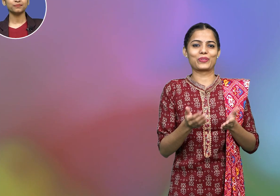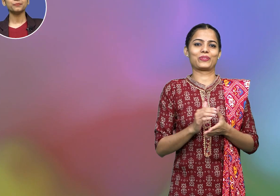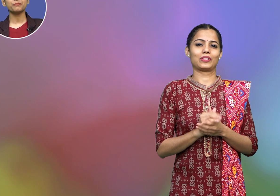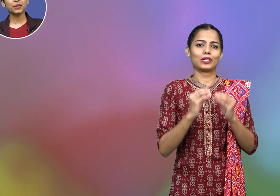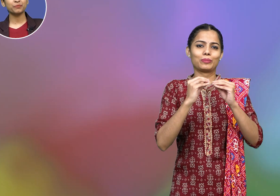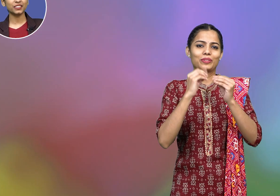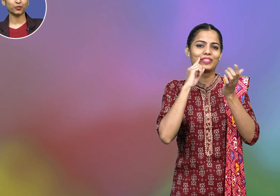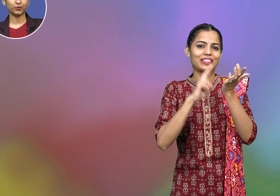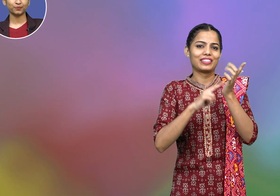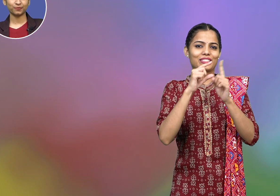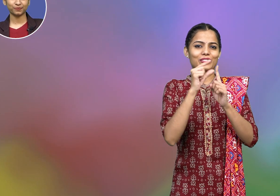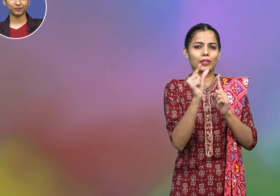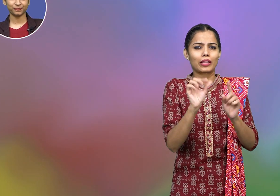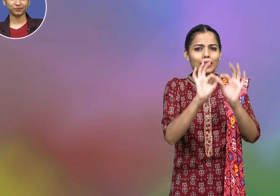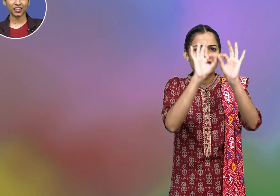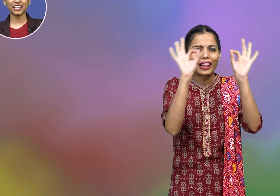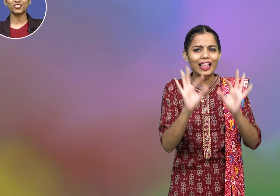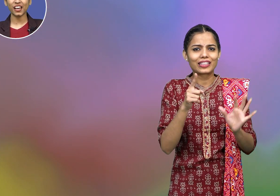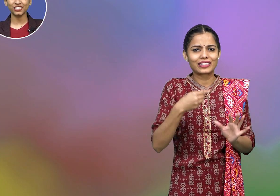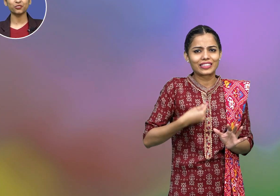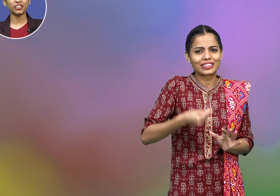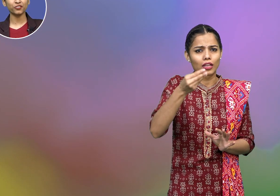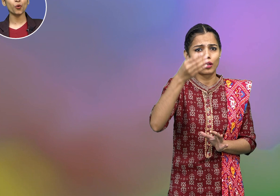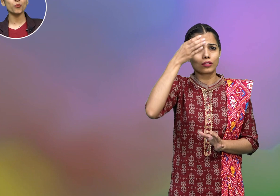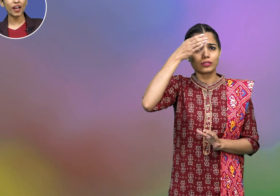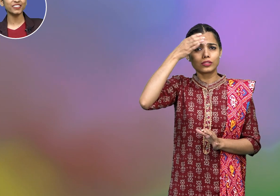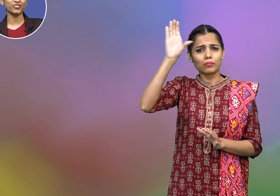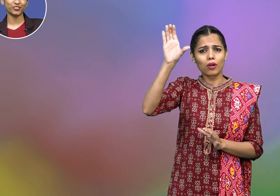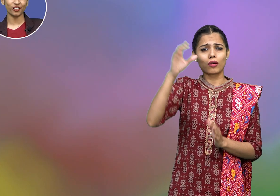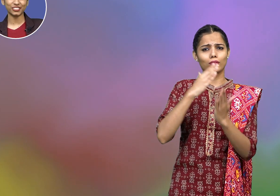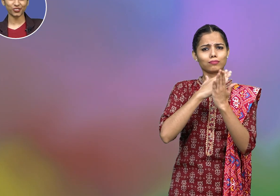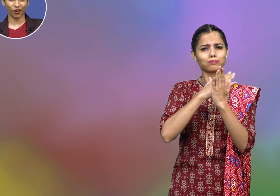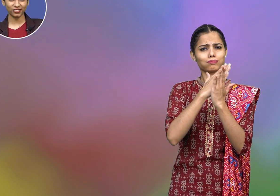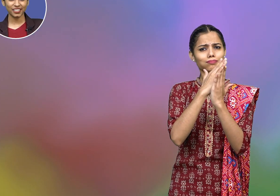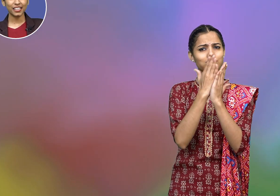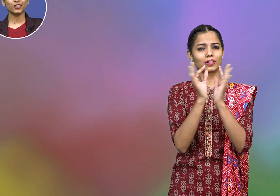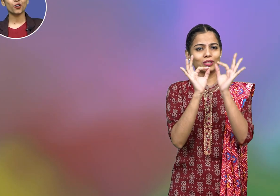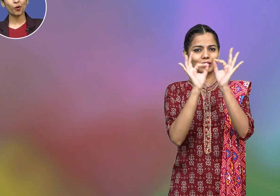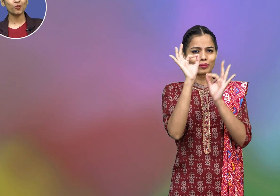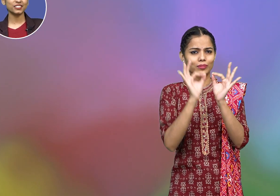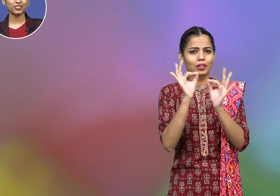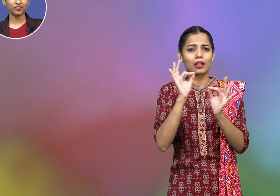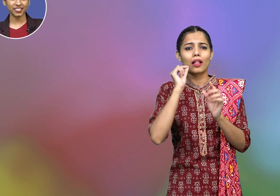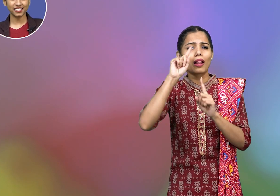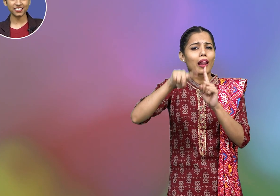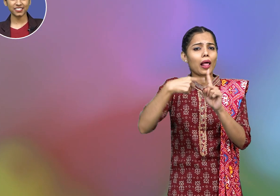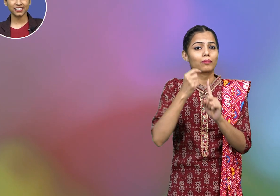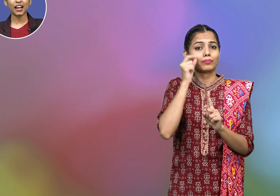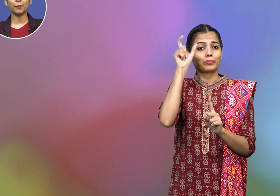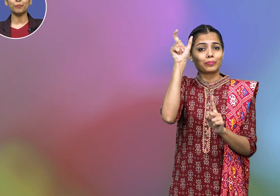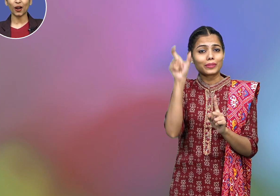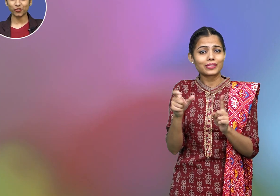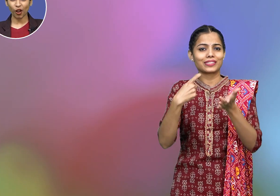Now, me Bindu is ready to give you very good knowledge on the components of